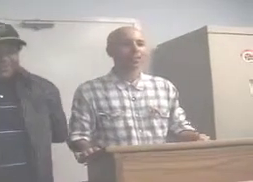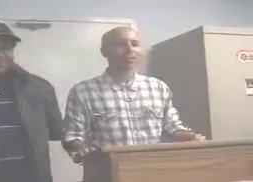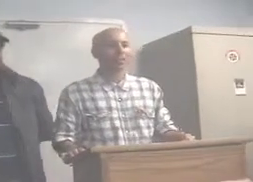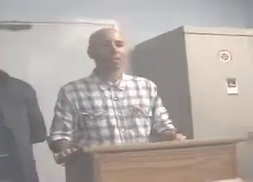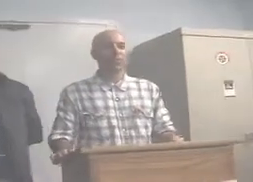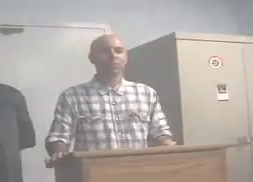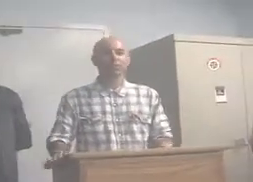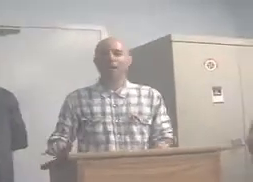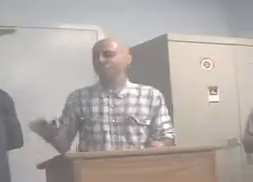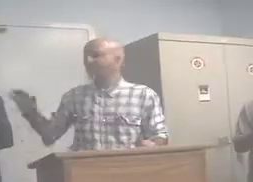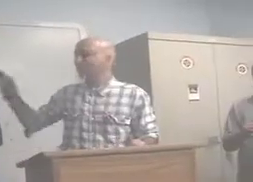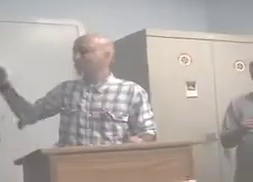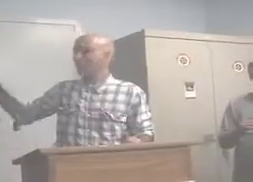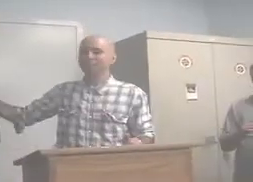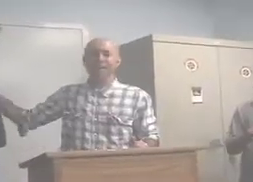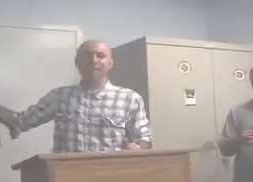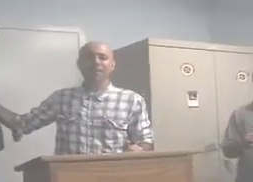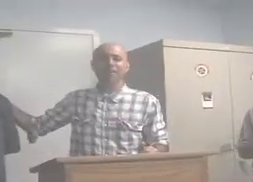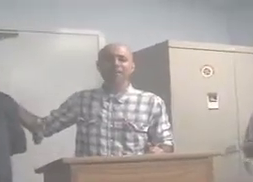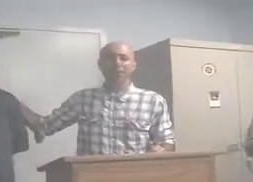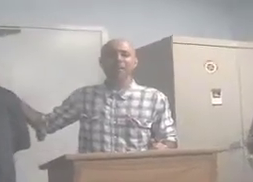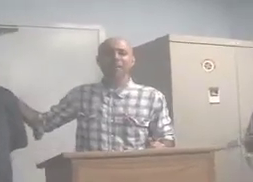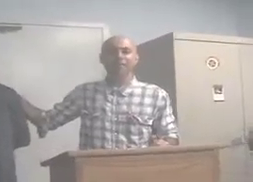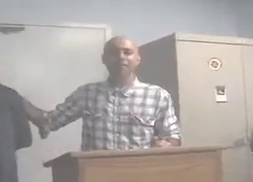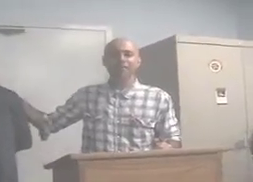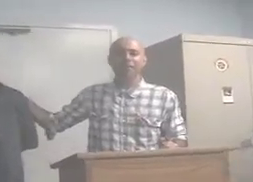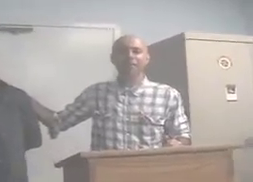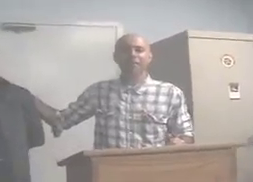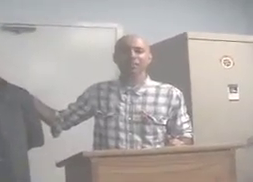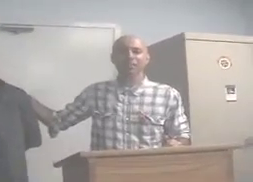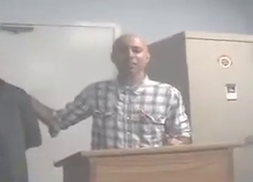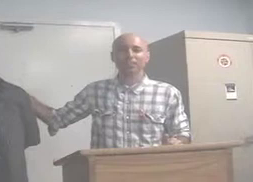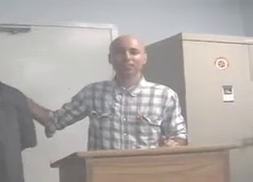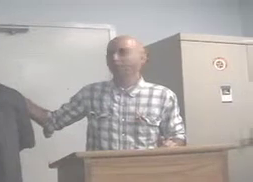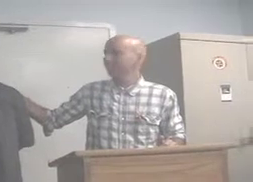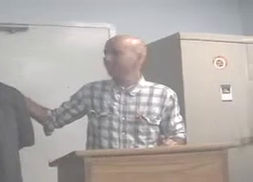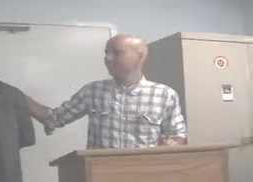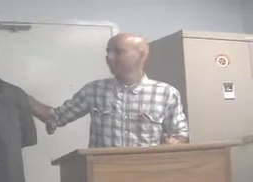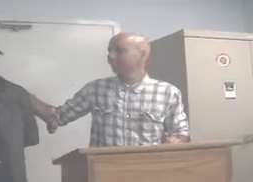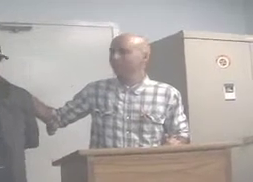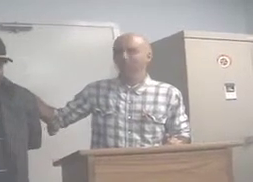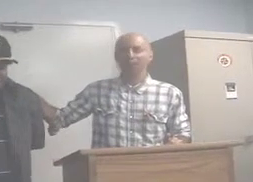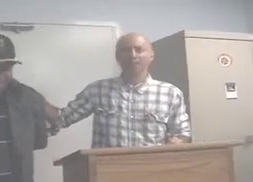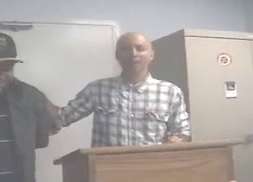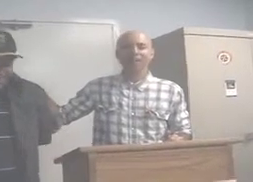So. And we're so happy that David has joined us.